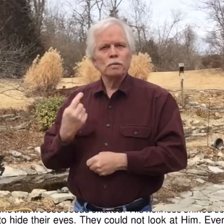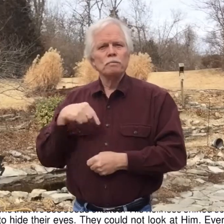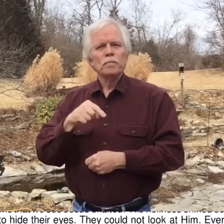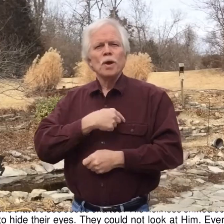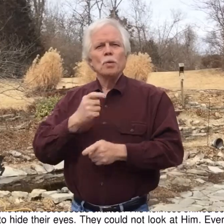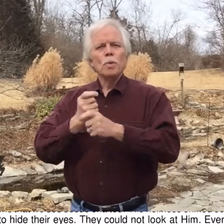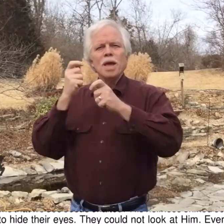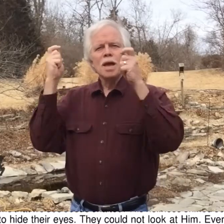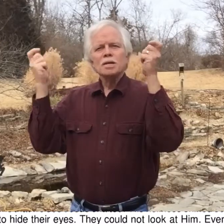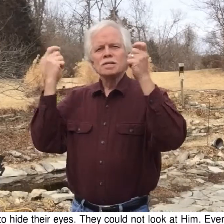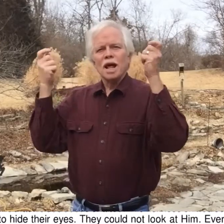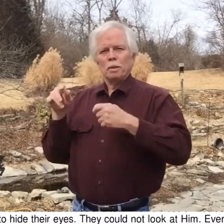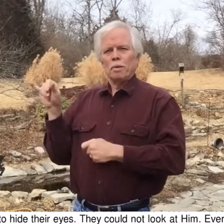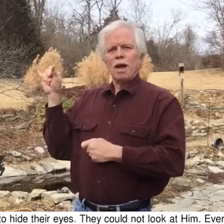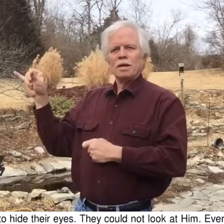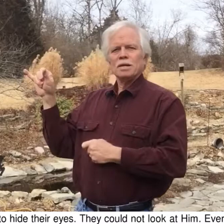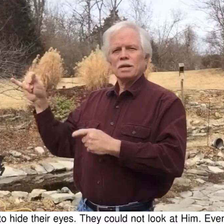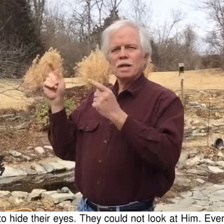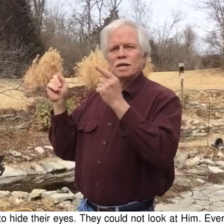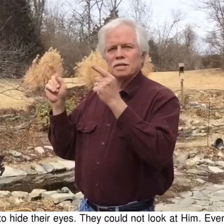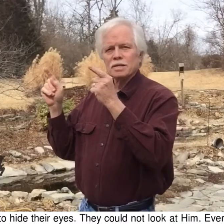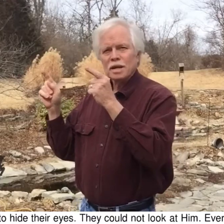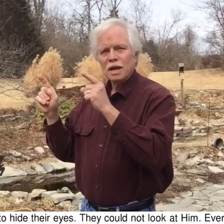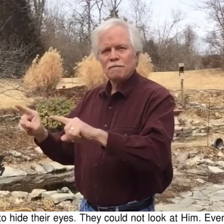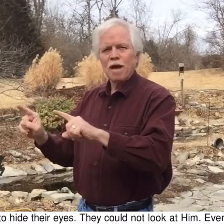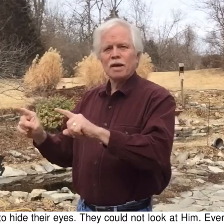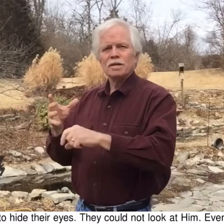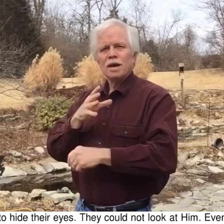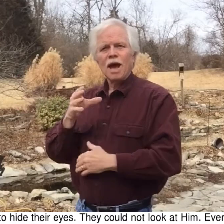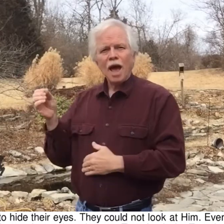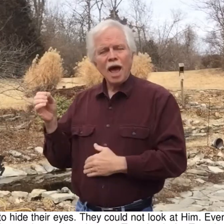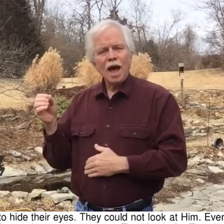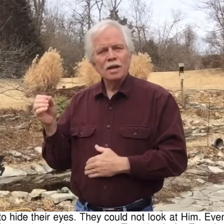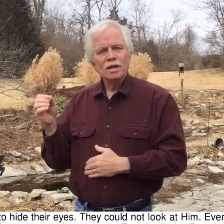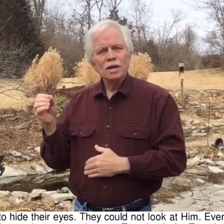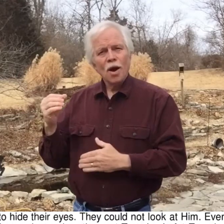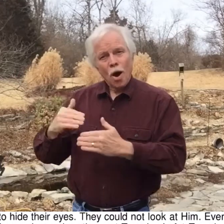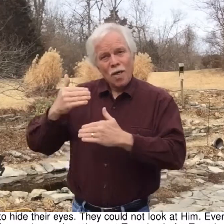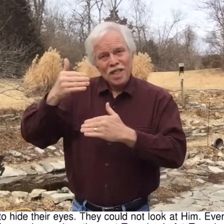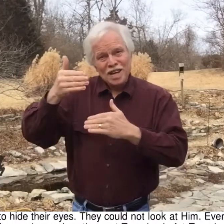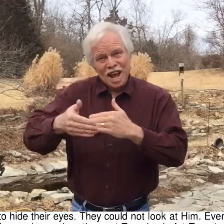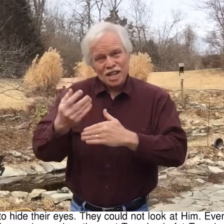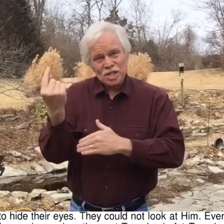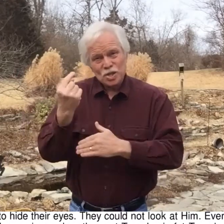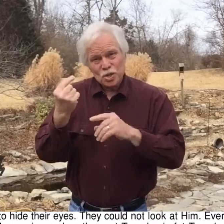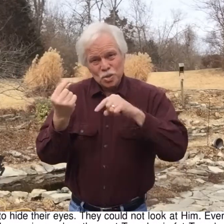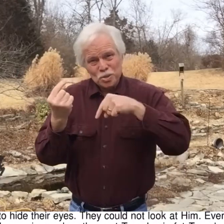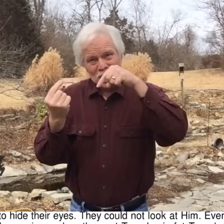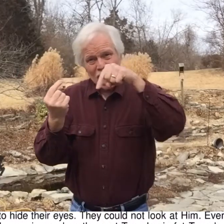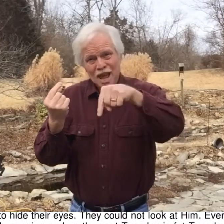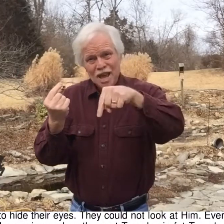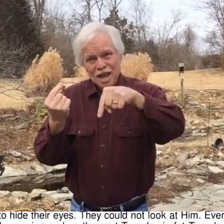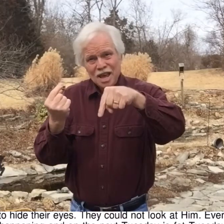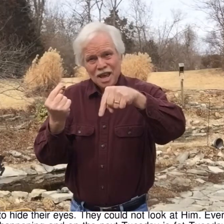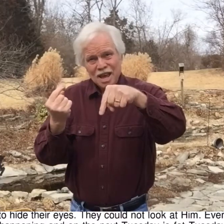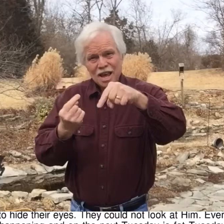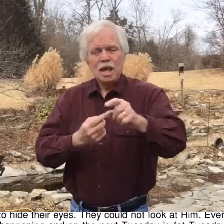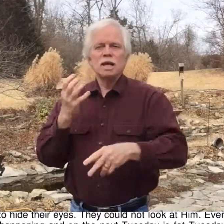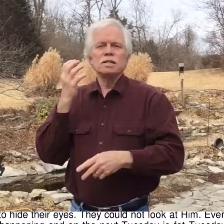we celebrate this event. And on the next Tuesday is